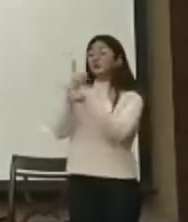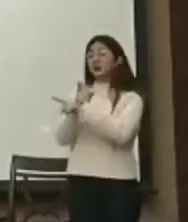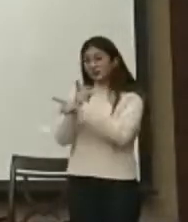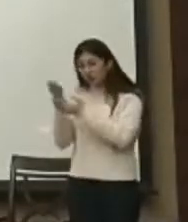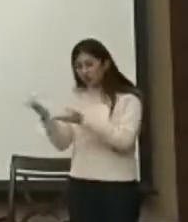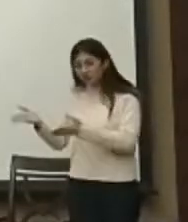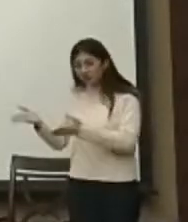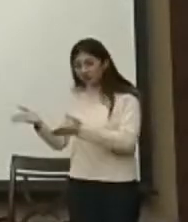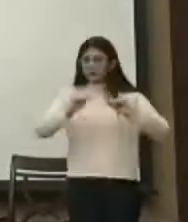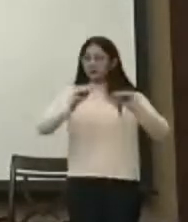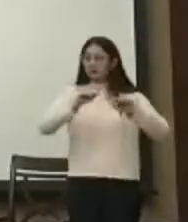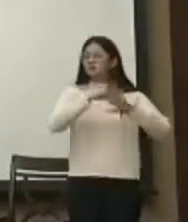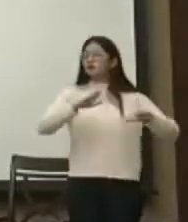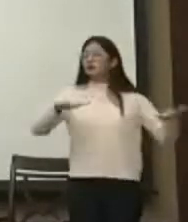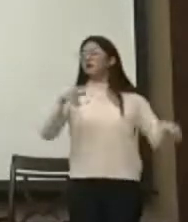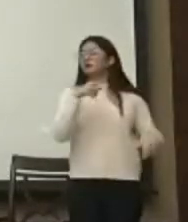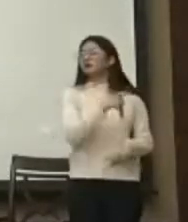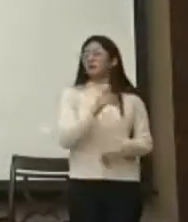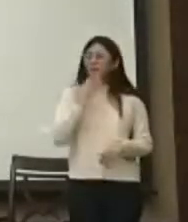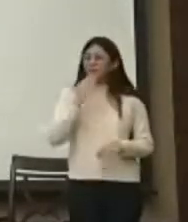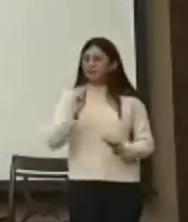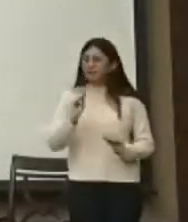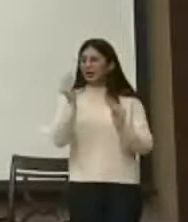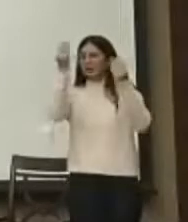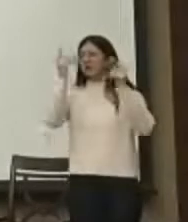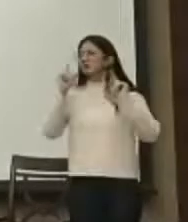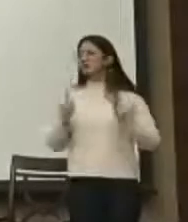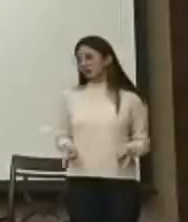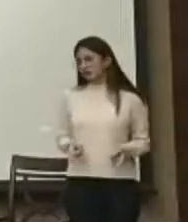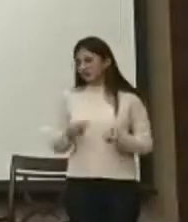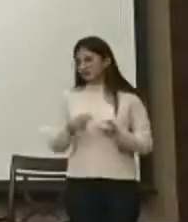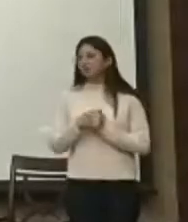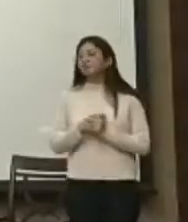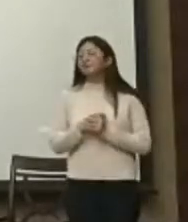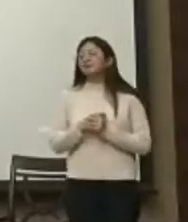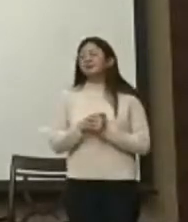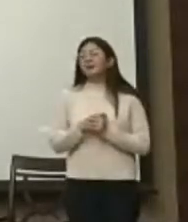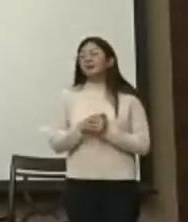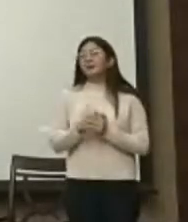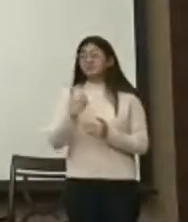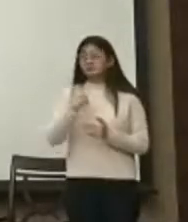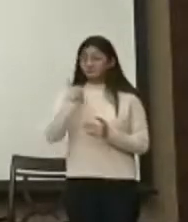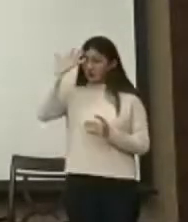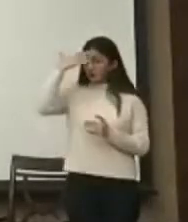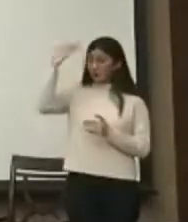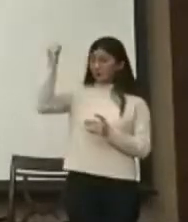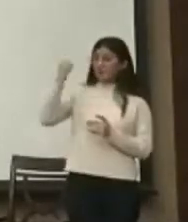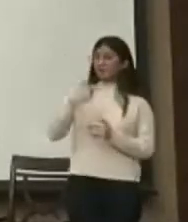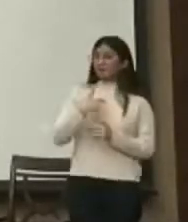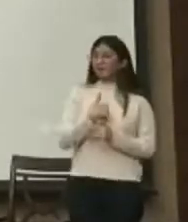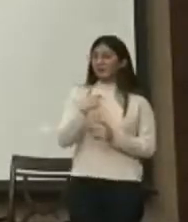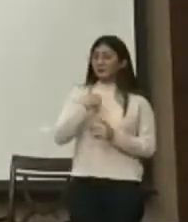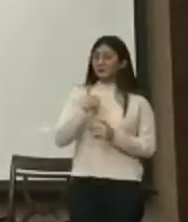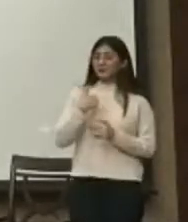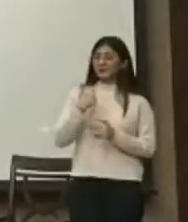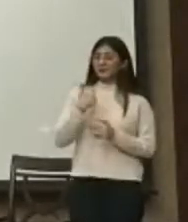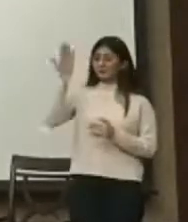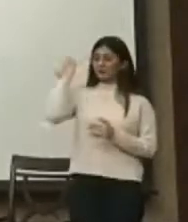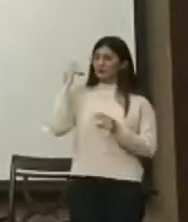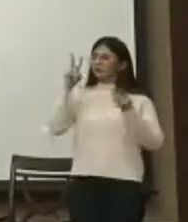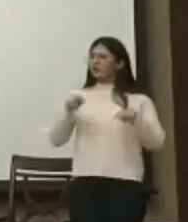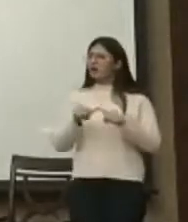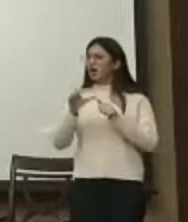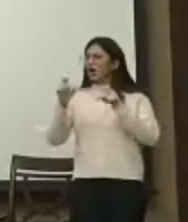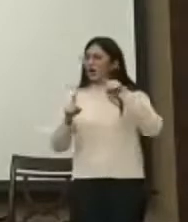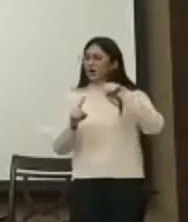fill vacancies to better the ratio. If I remember the provisions of the Act,